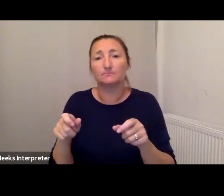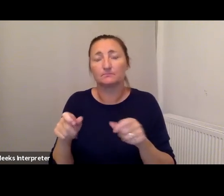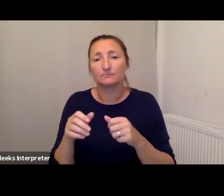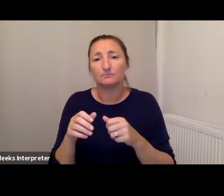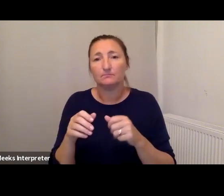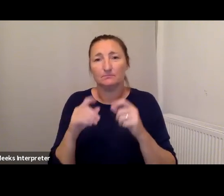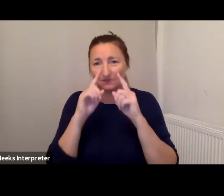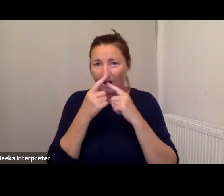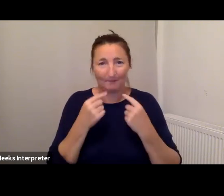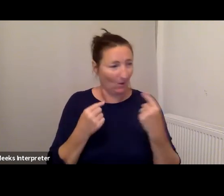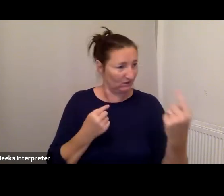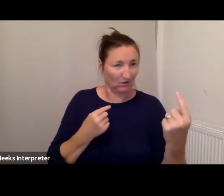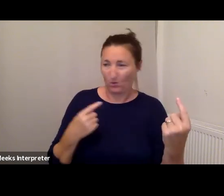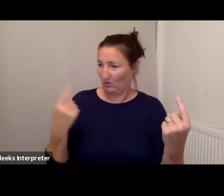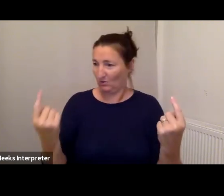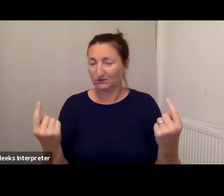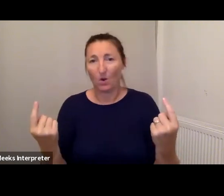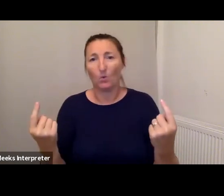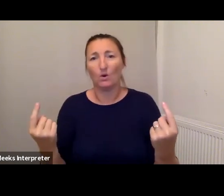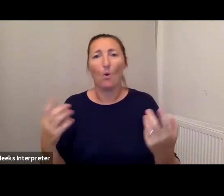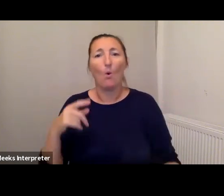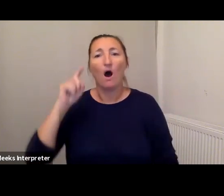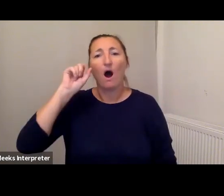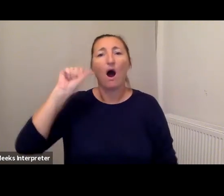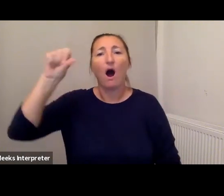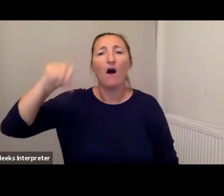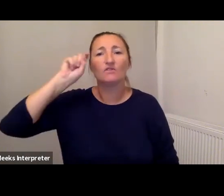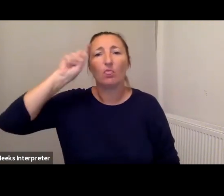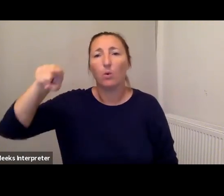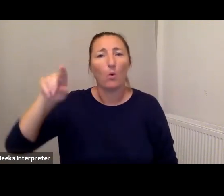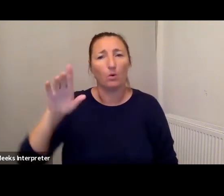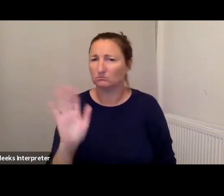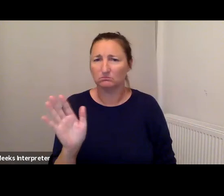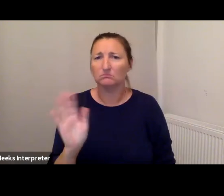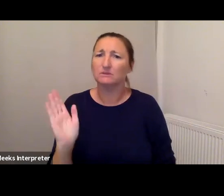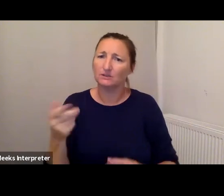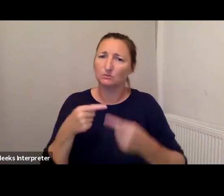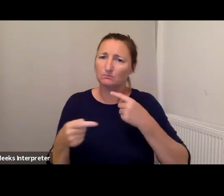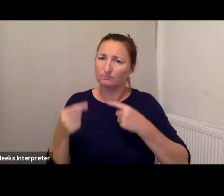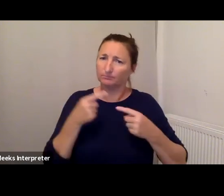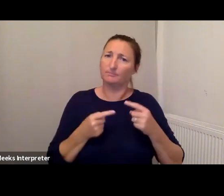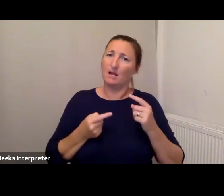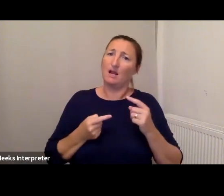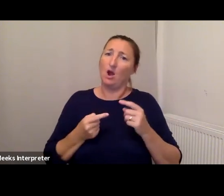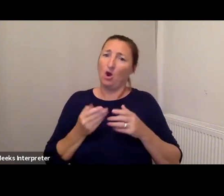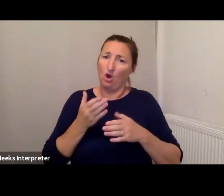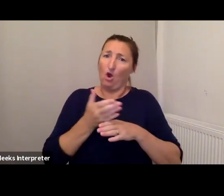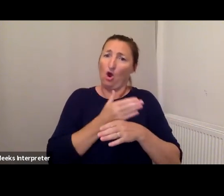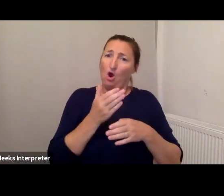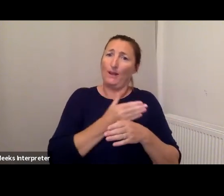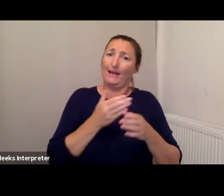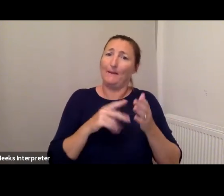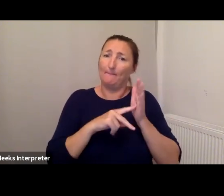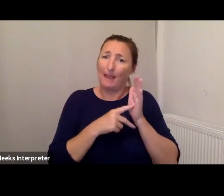an add-on or an afterthought once the infrastructure or system have been built. And by incorporating the perspective of people